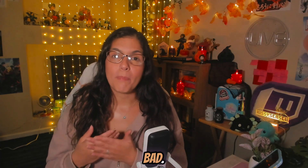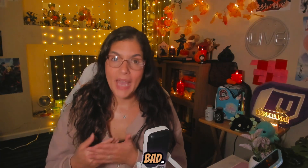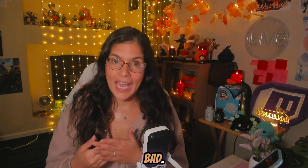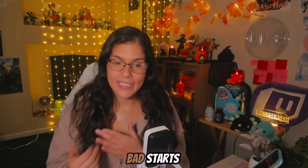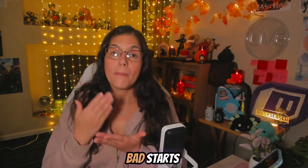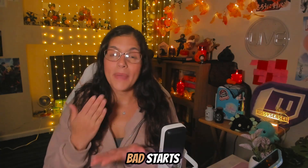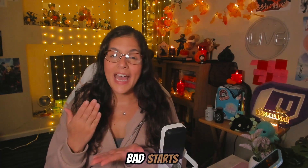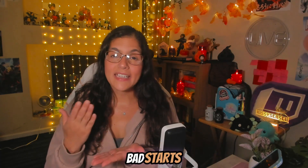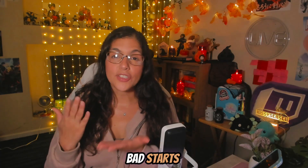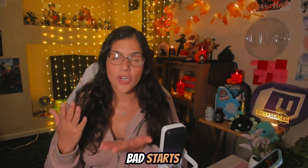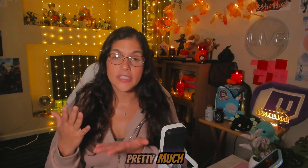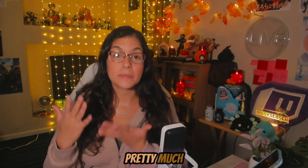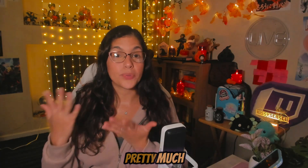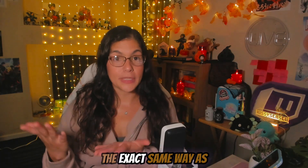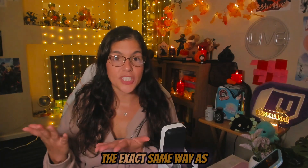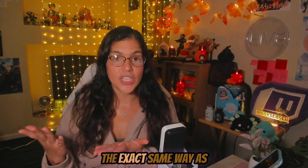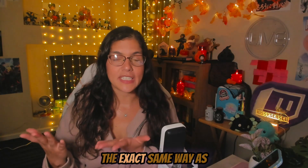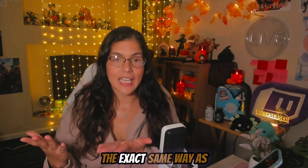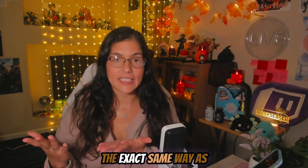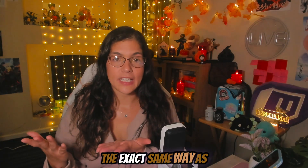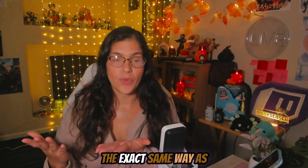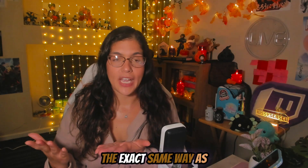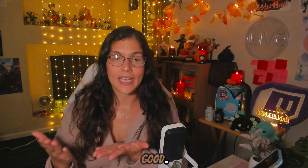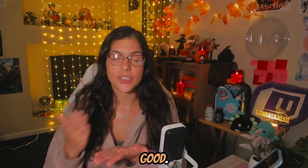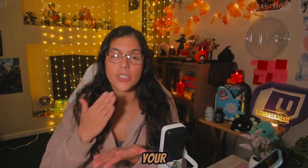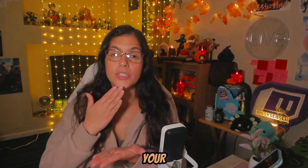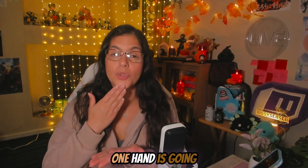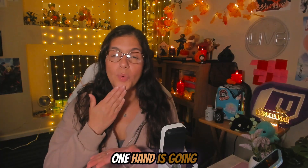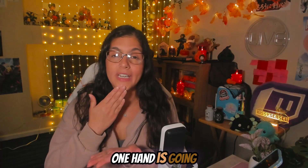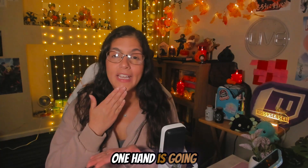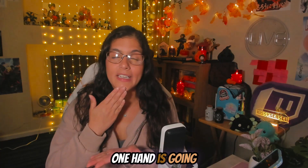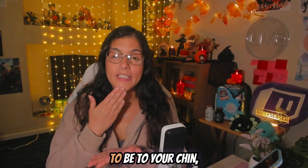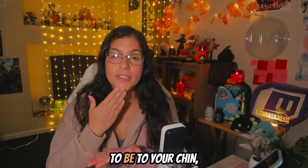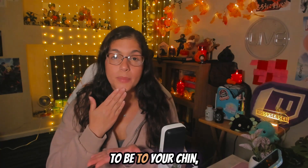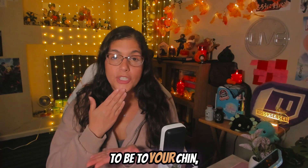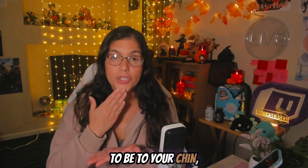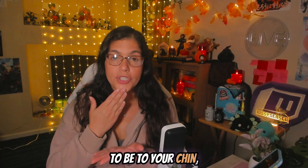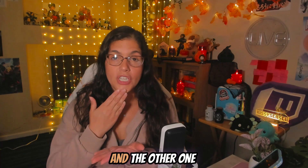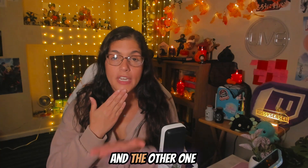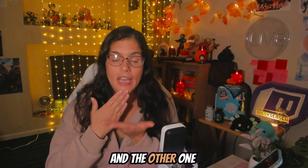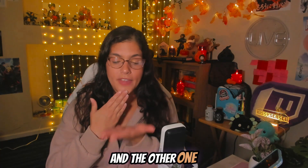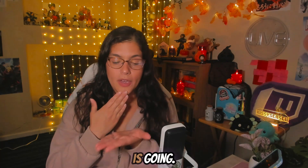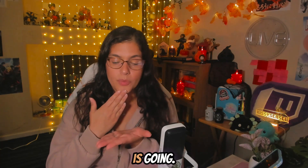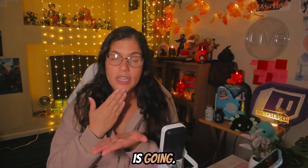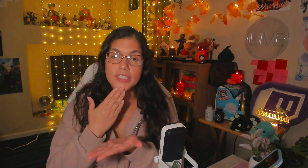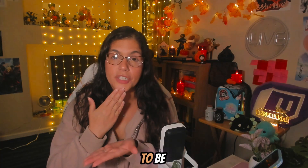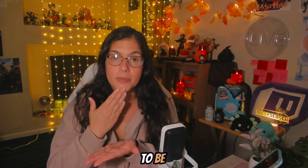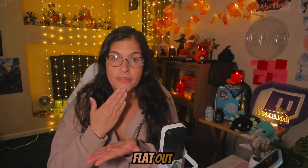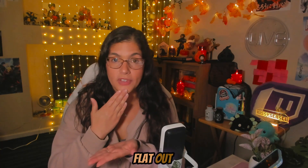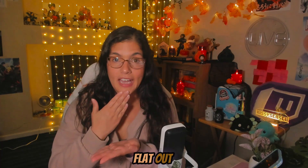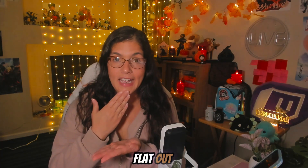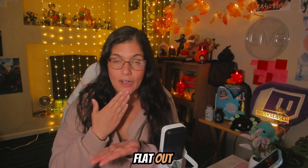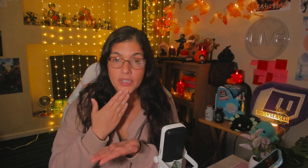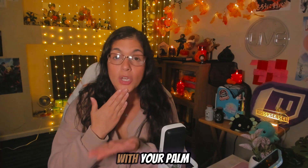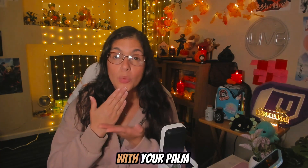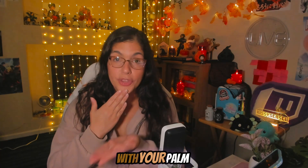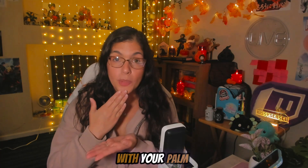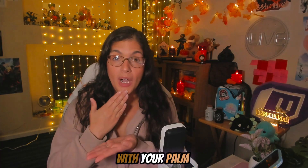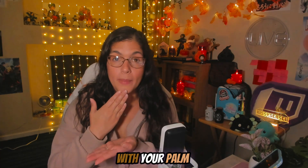bad. Bad starts pretty much the exact same way as good. Your one hand is going to be to your chin and the other one is going to be flat out with your palm